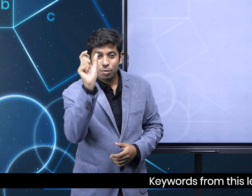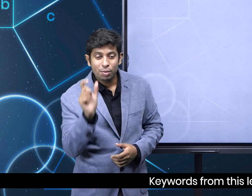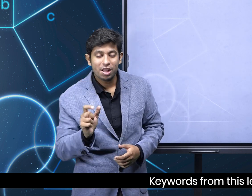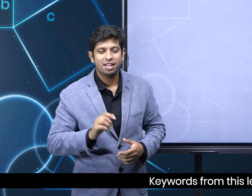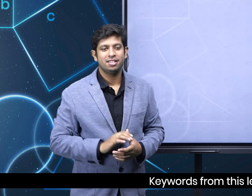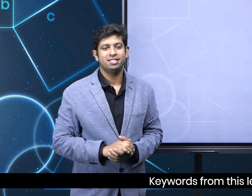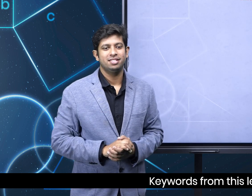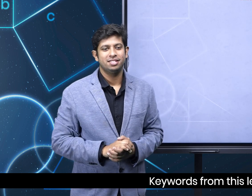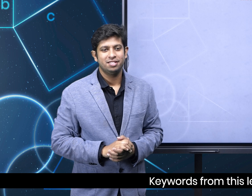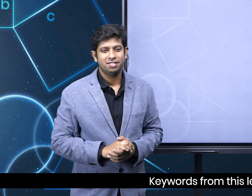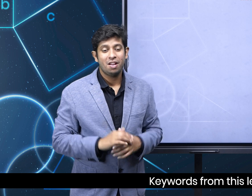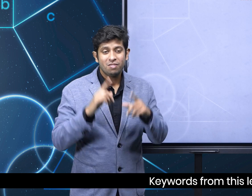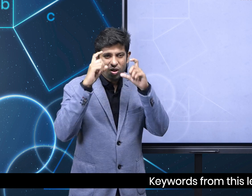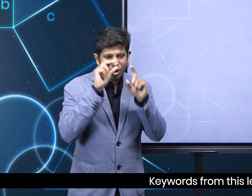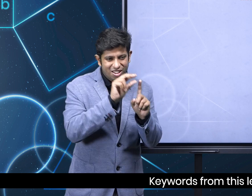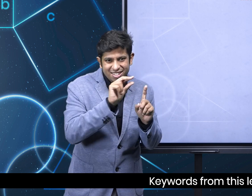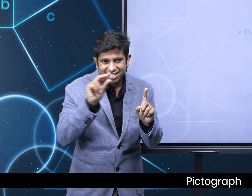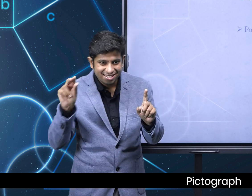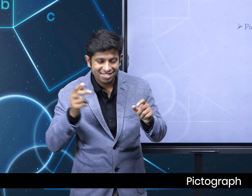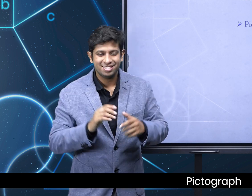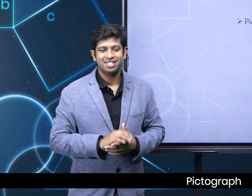Keywords from this lesson: pictograph,